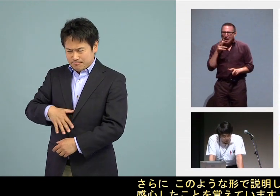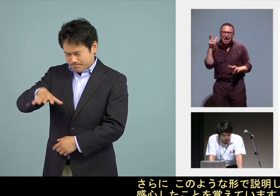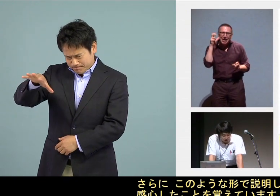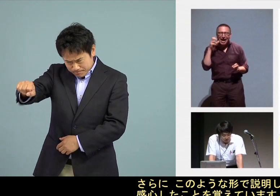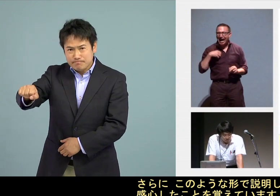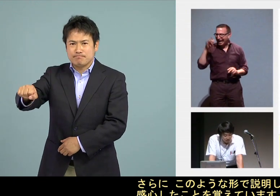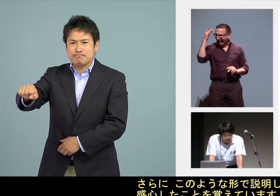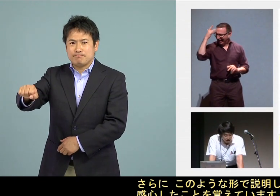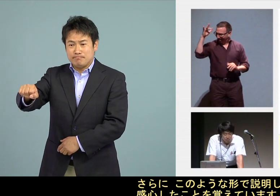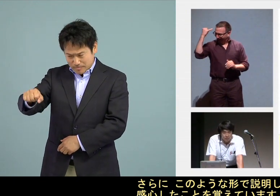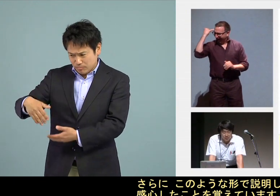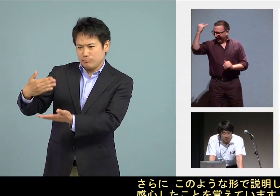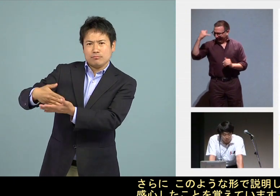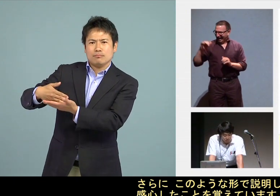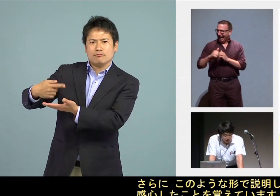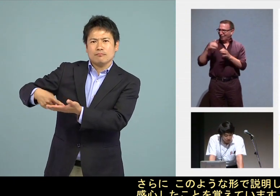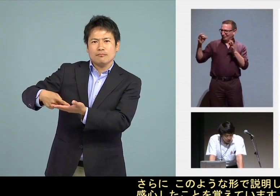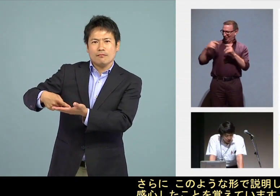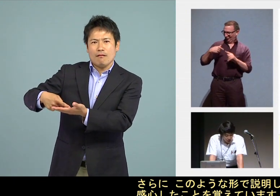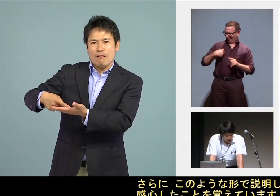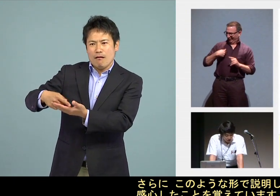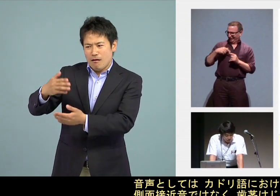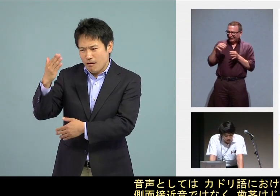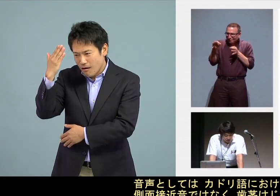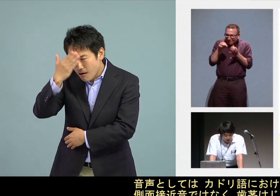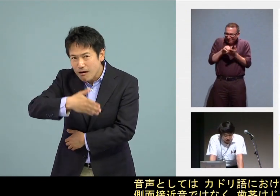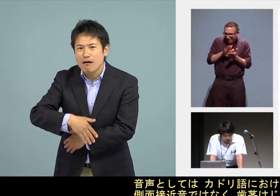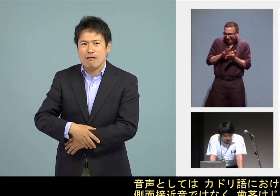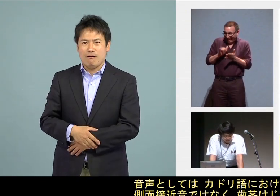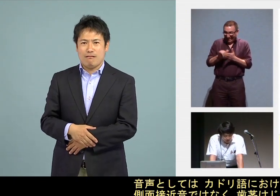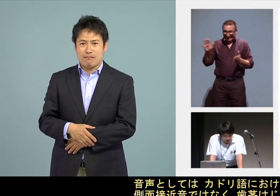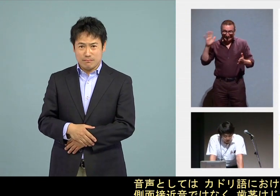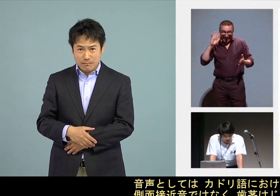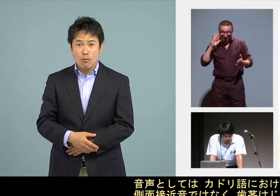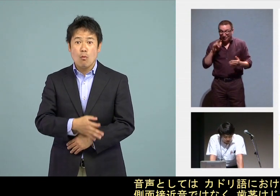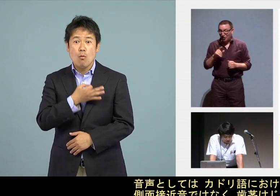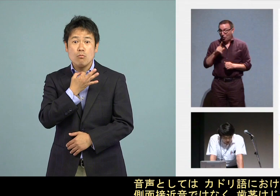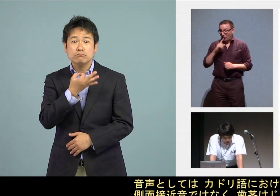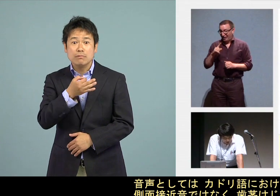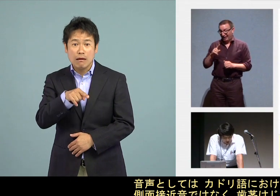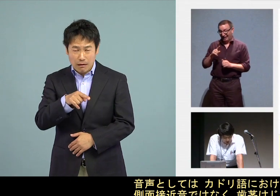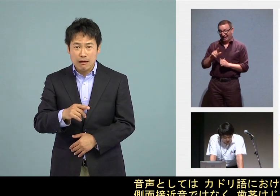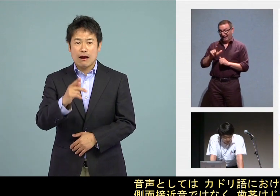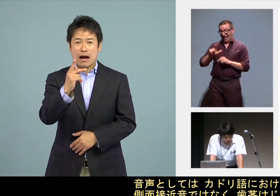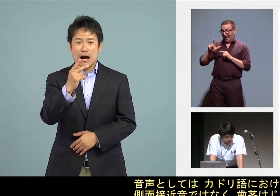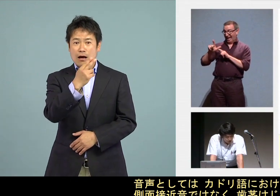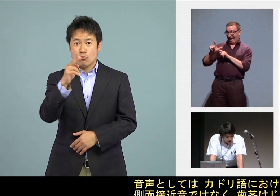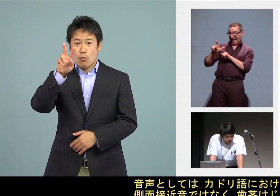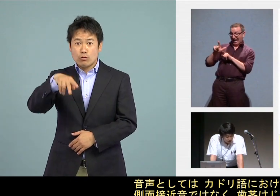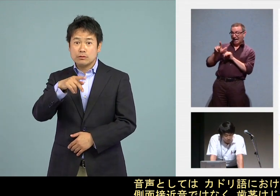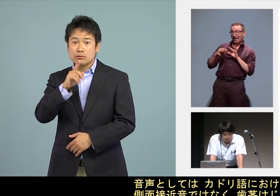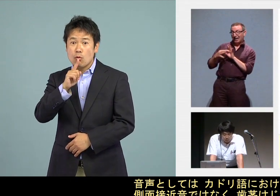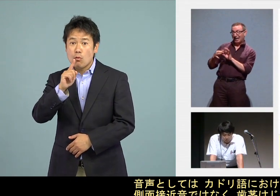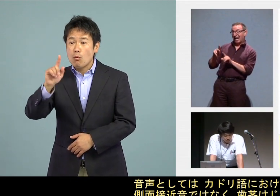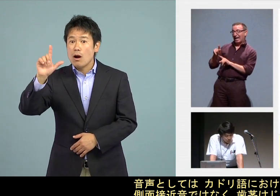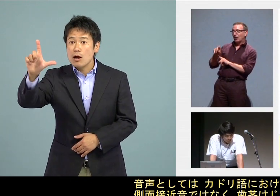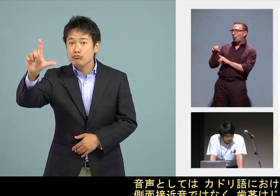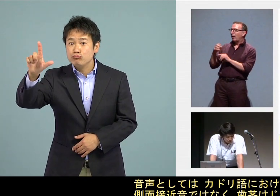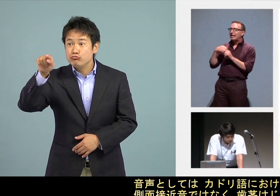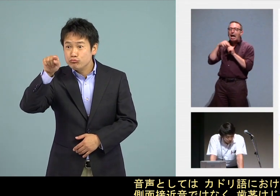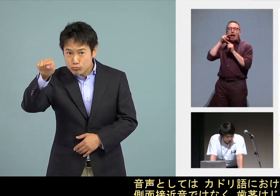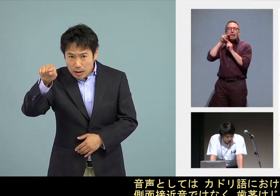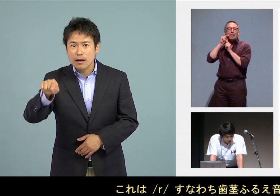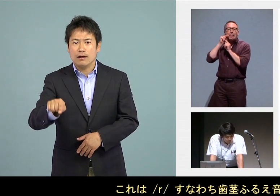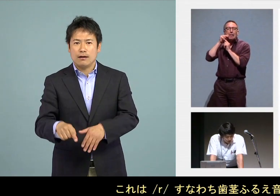in explaining the detail of the sound. Phonetically, L in Kadori is not lateral